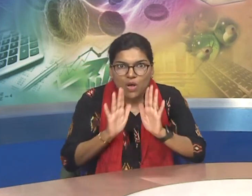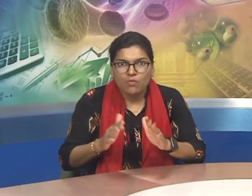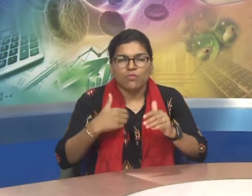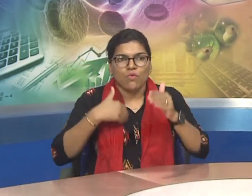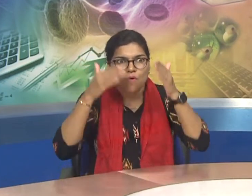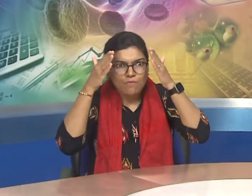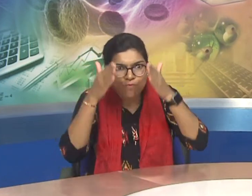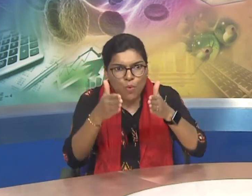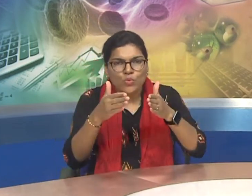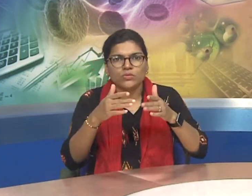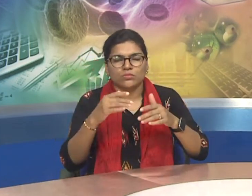Dynamic.